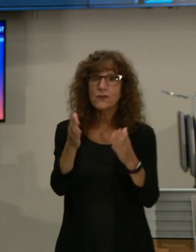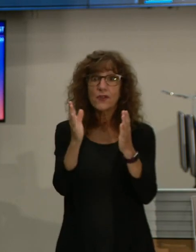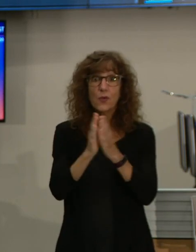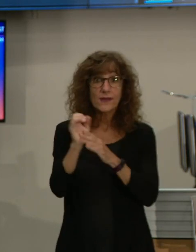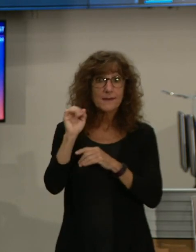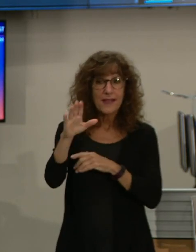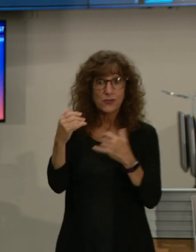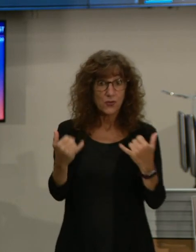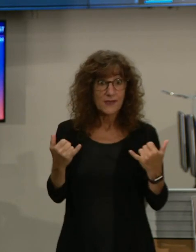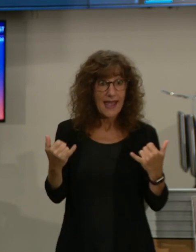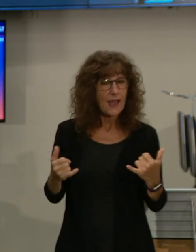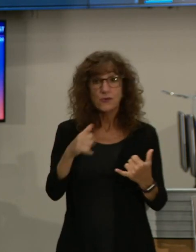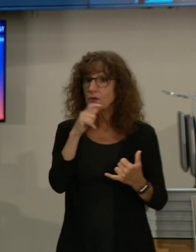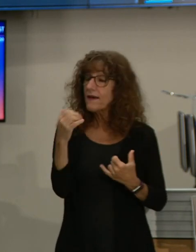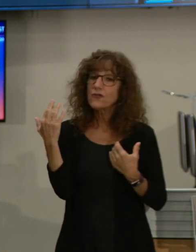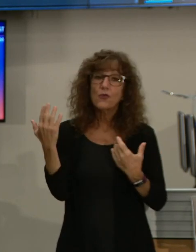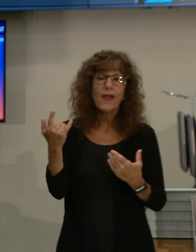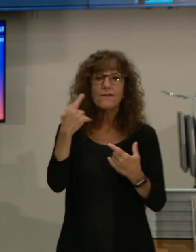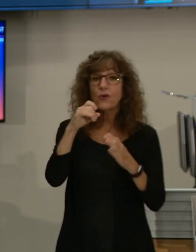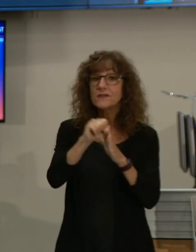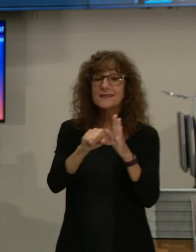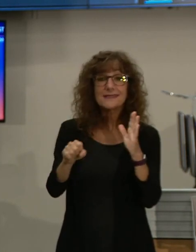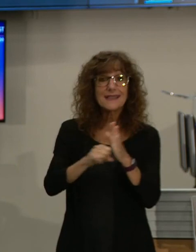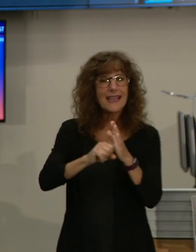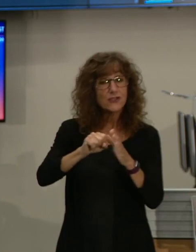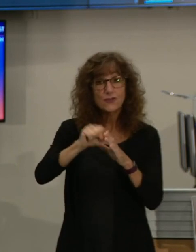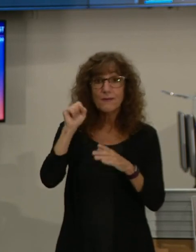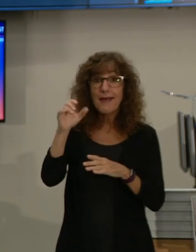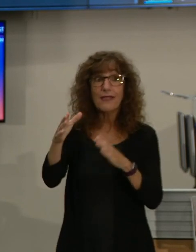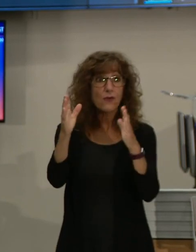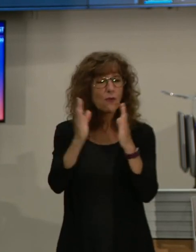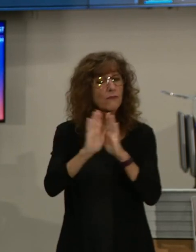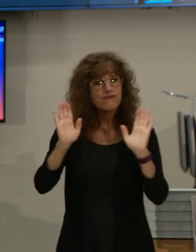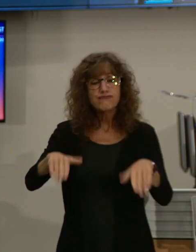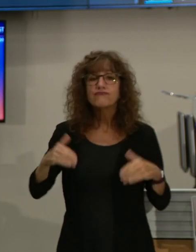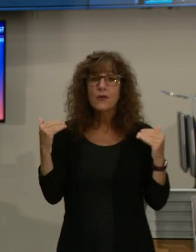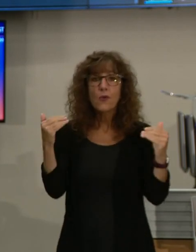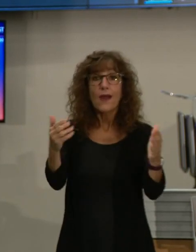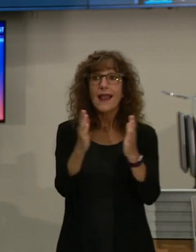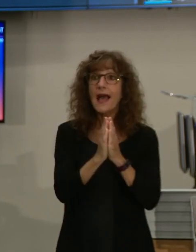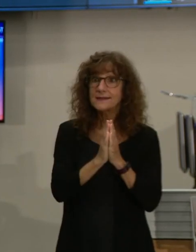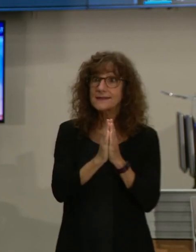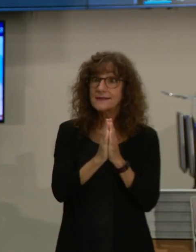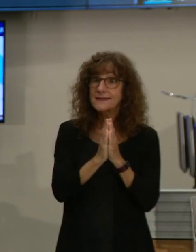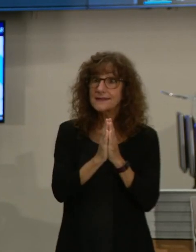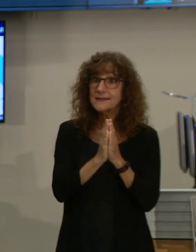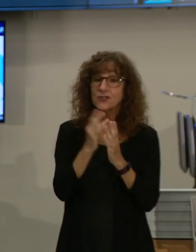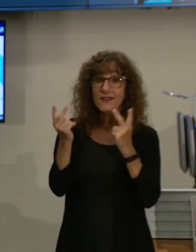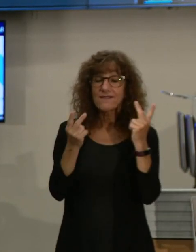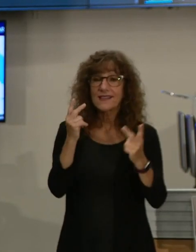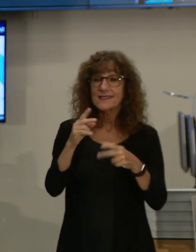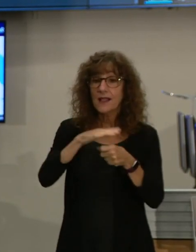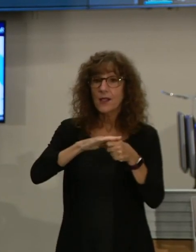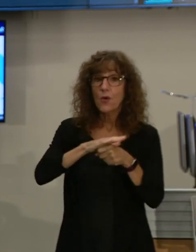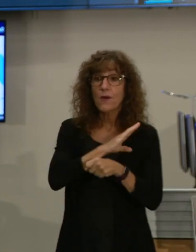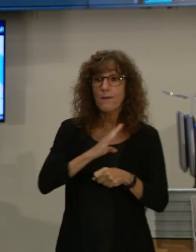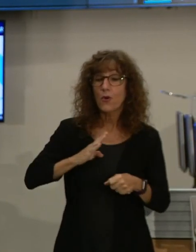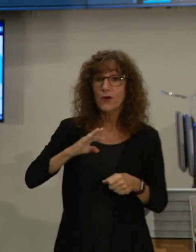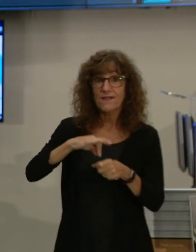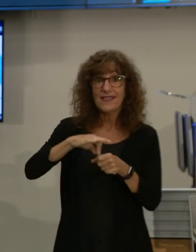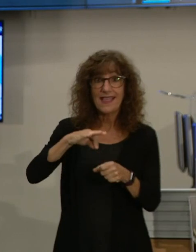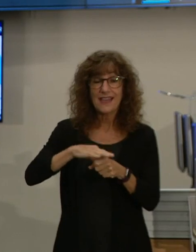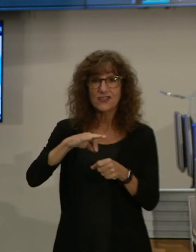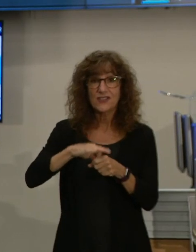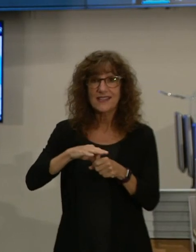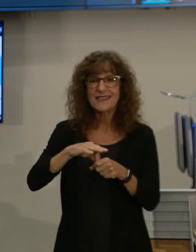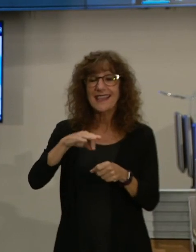to you right now without having to wait for the state to mail you that request. You can just go ahead and ask for it. Just visit our local Board of Elections website